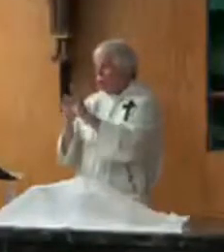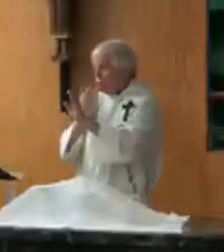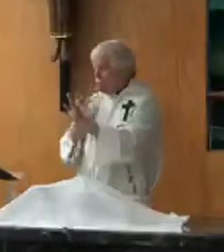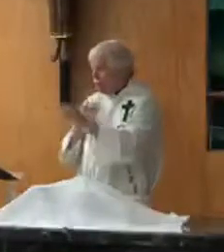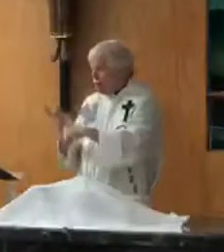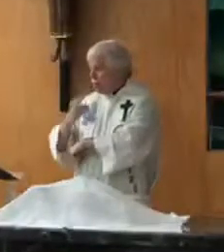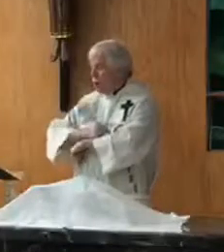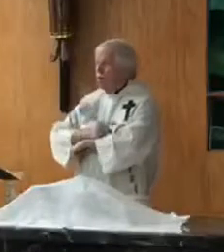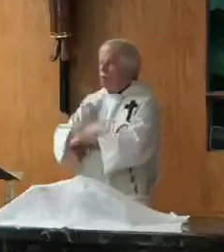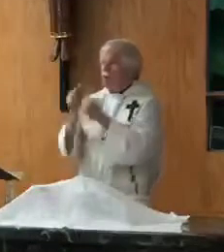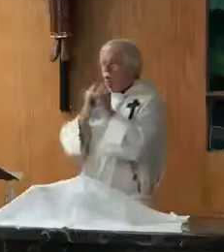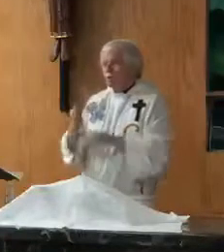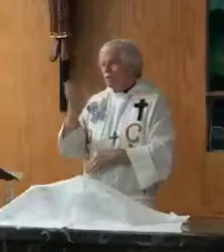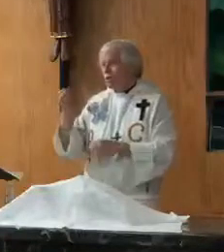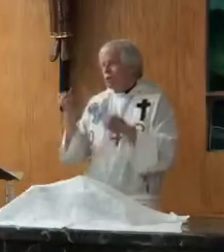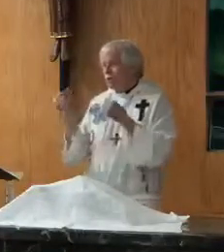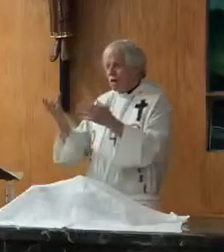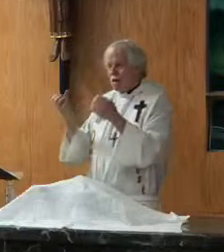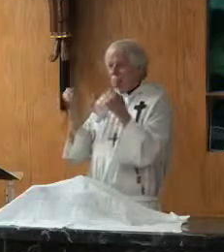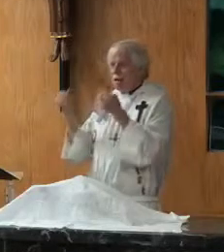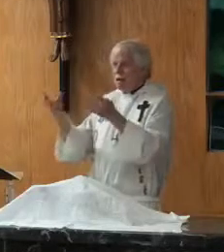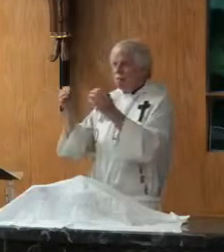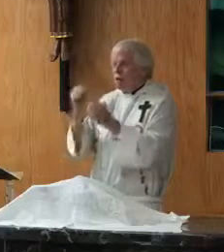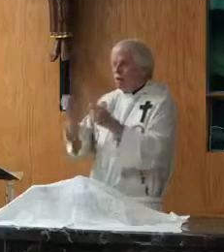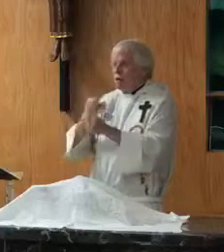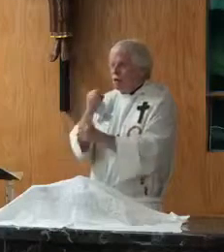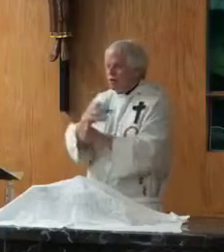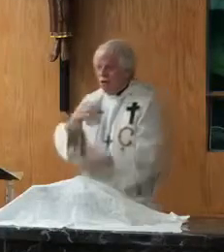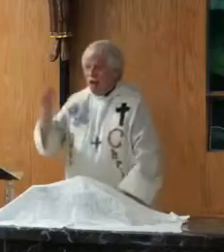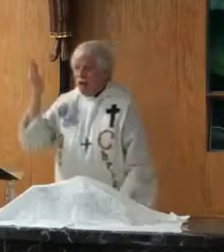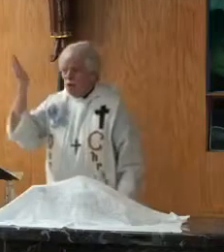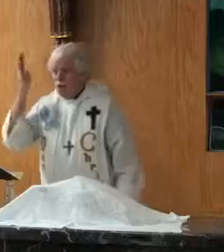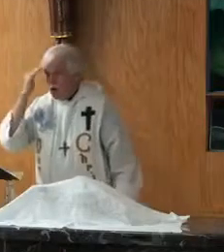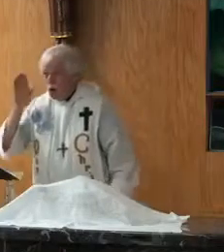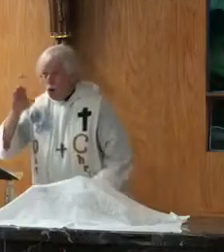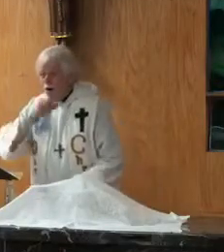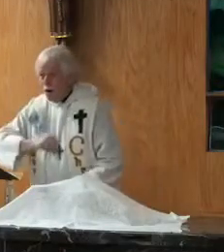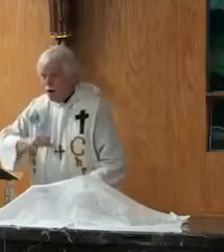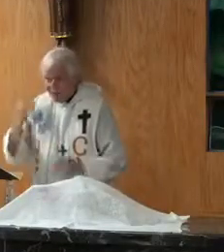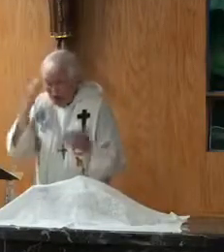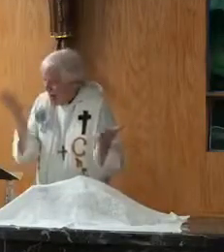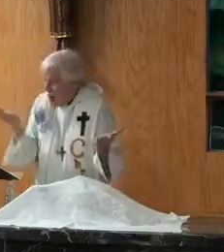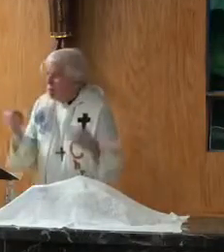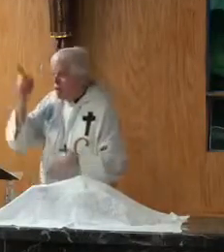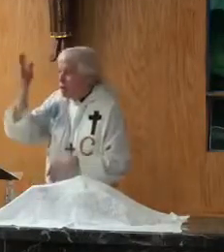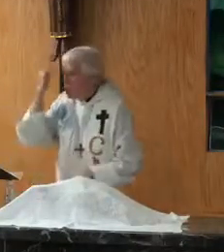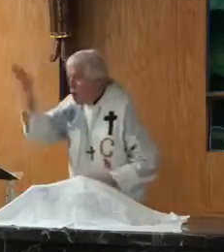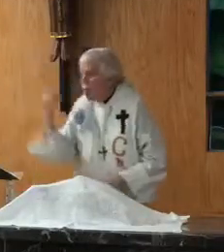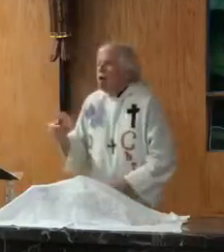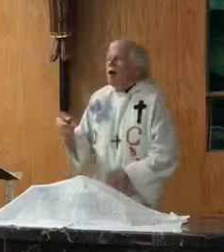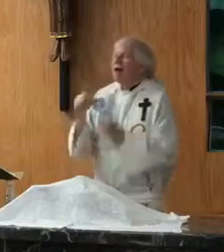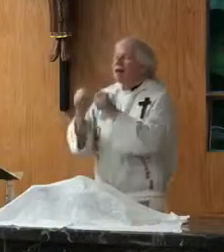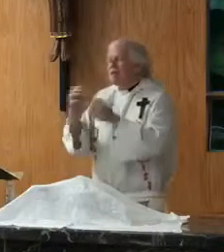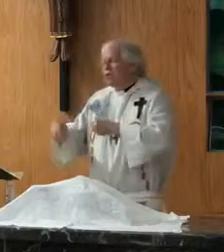Sarah on her birthday tomorrow. Bless her with many, many more years, and you know her age. I don't, but you